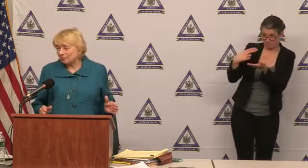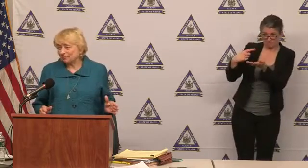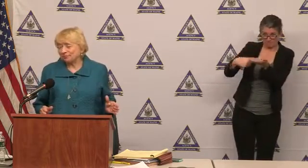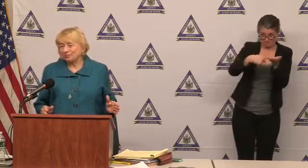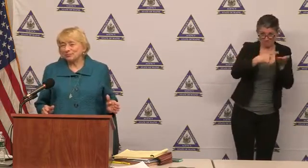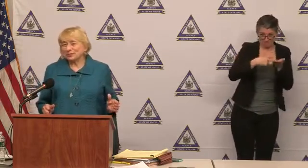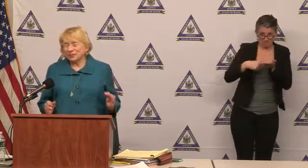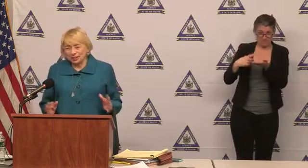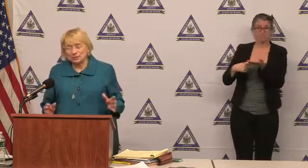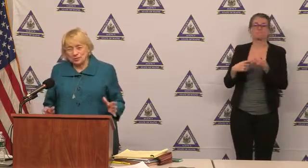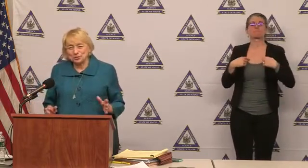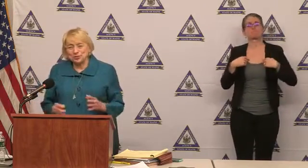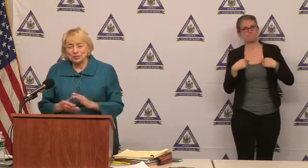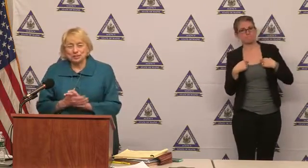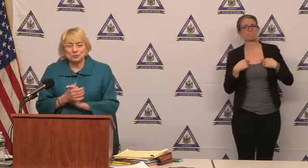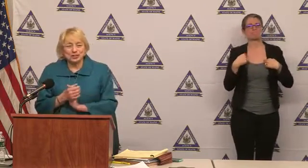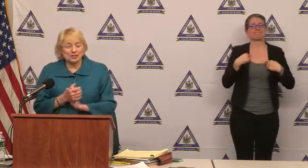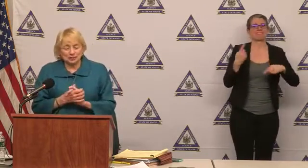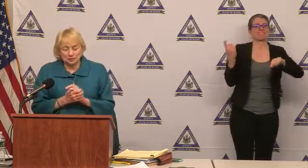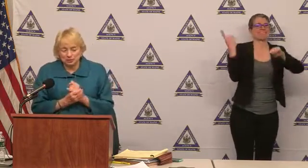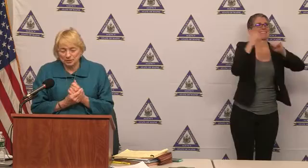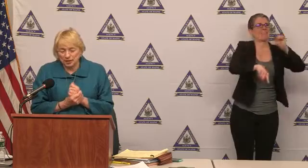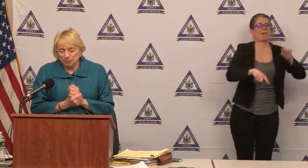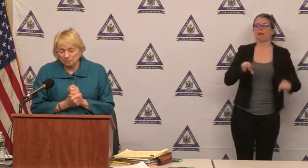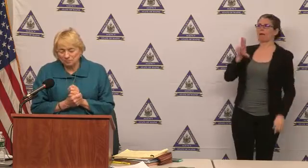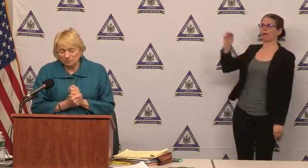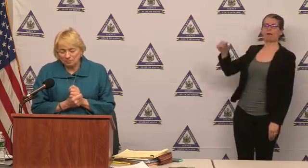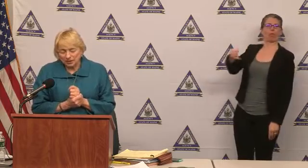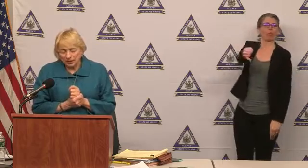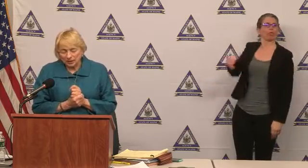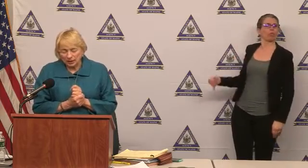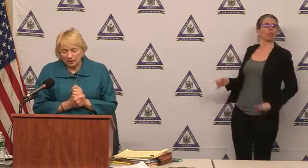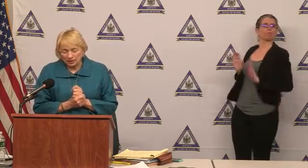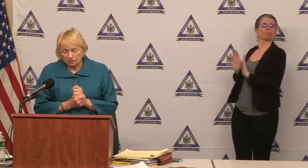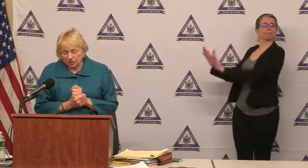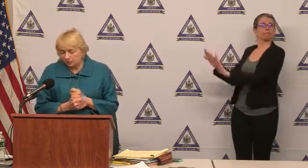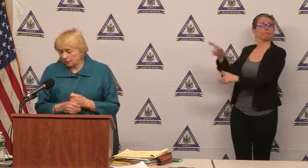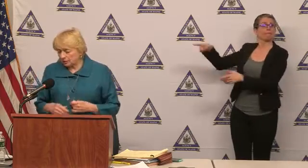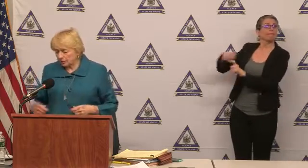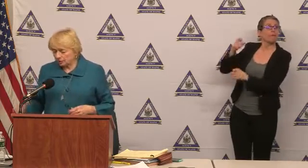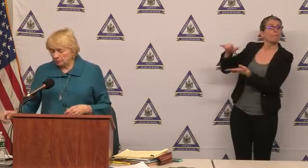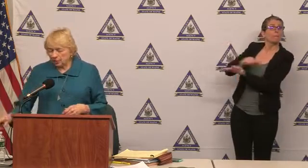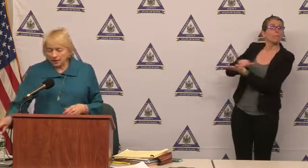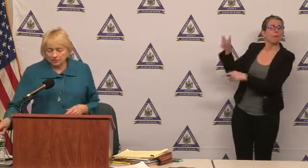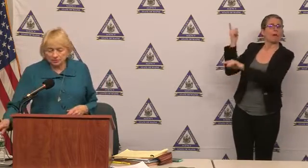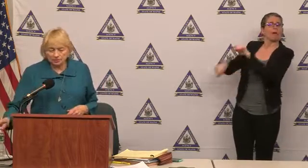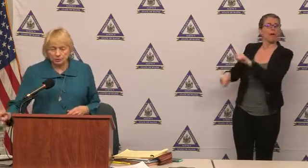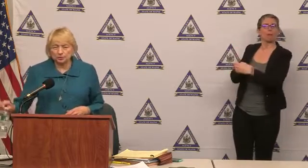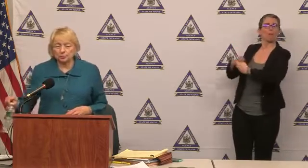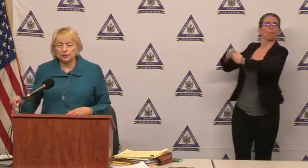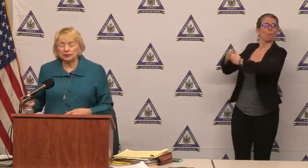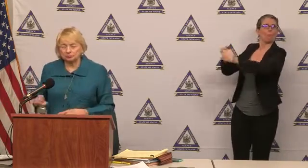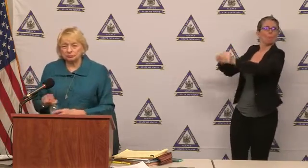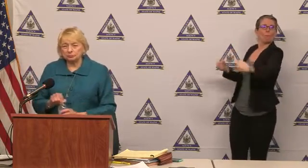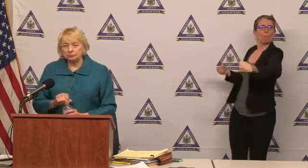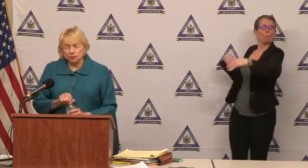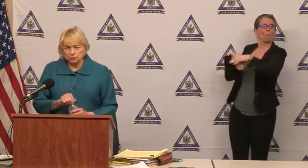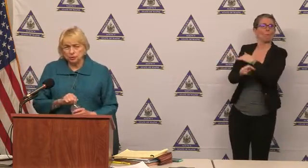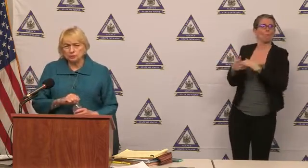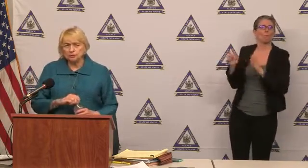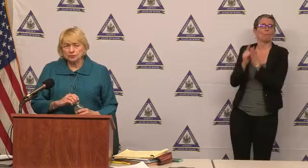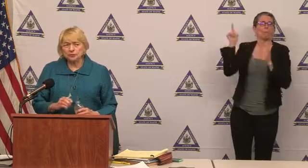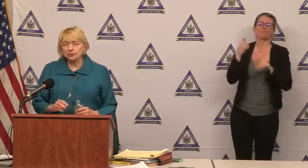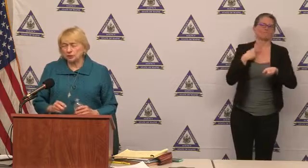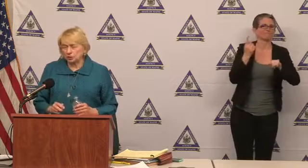state. Constitutionally, I'm not entitled to do that. The traffic patterns from the turnpike do